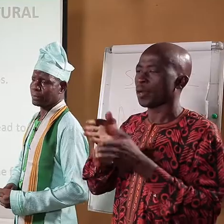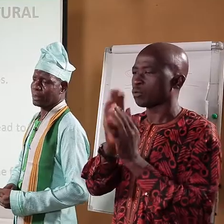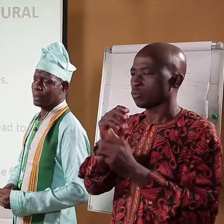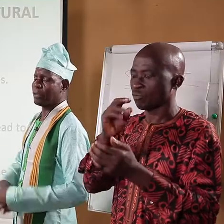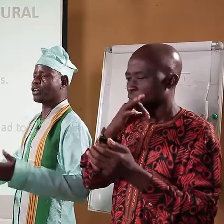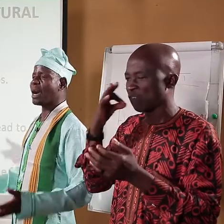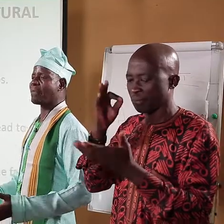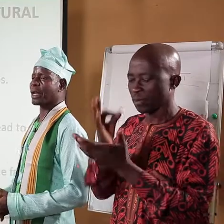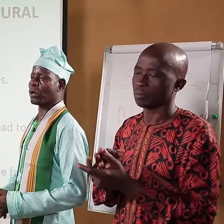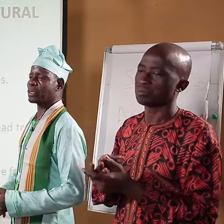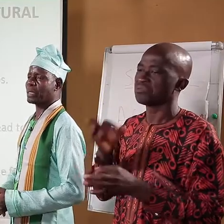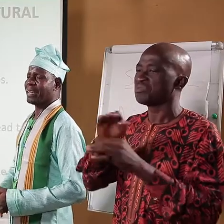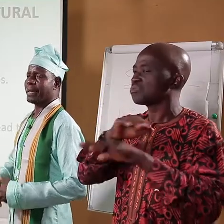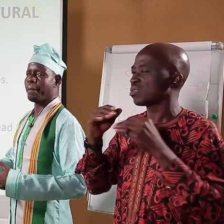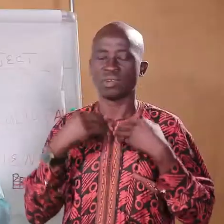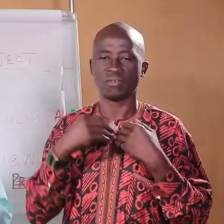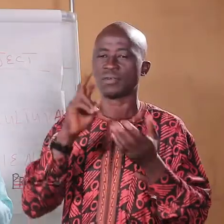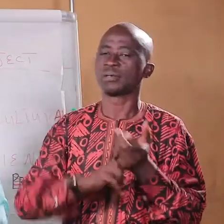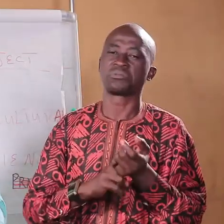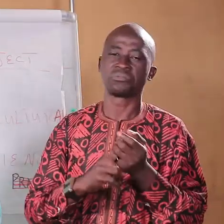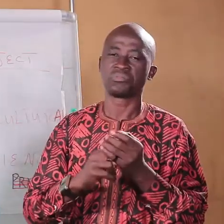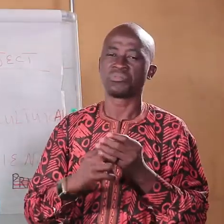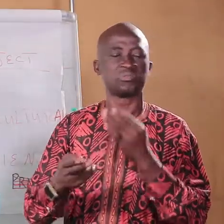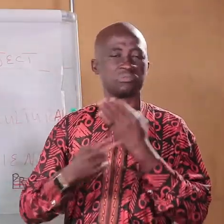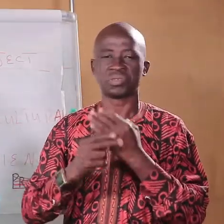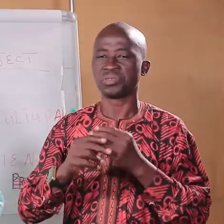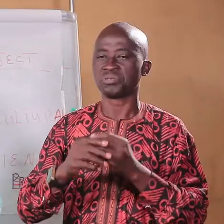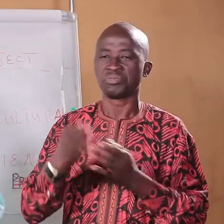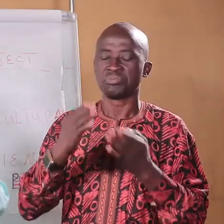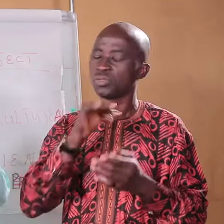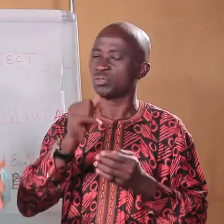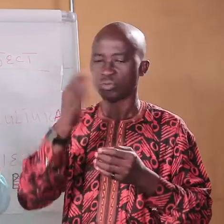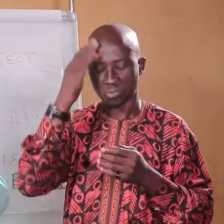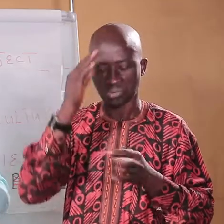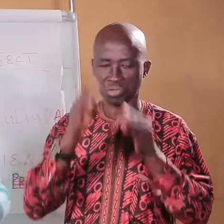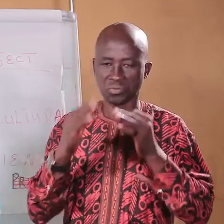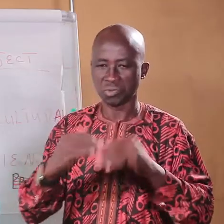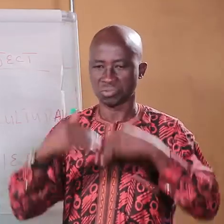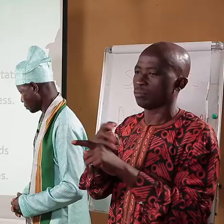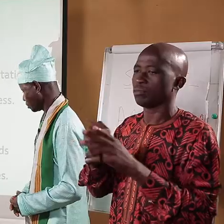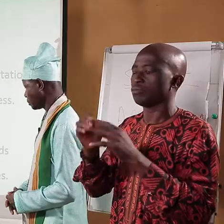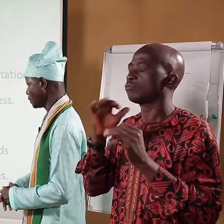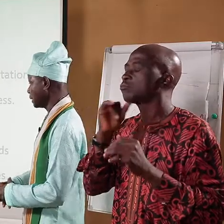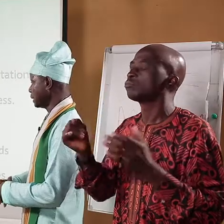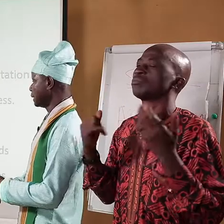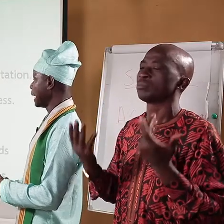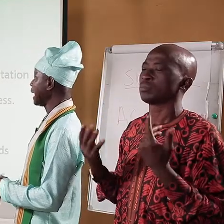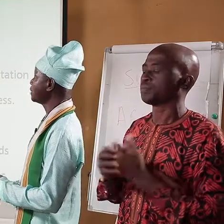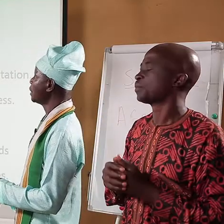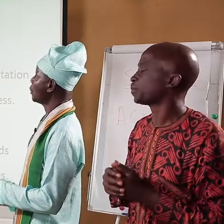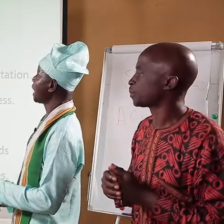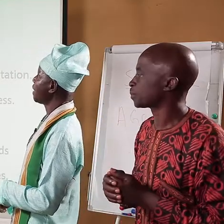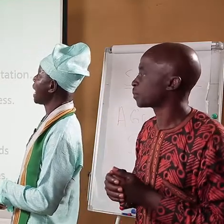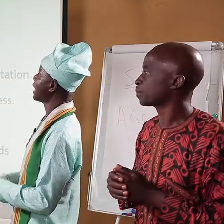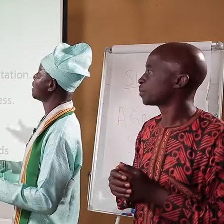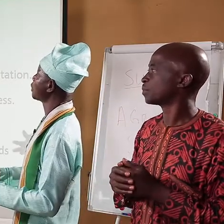records. If you don't have record, the banks will know whether you are making a progress or not.